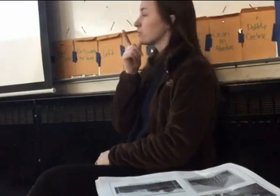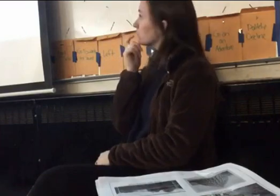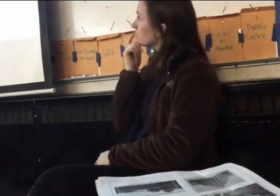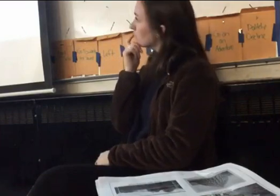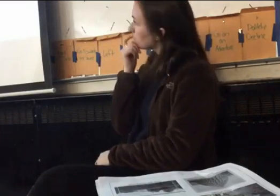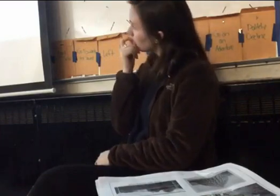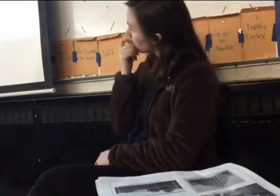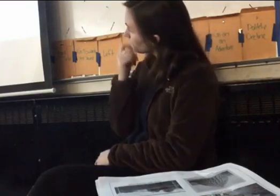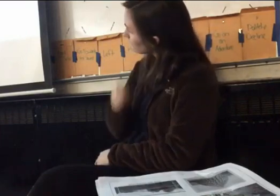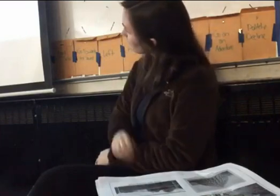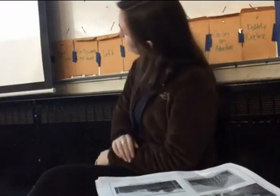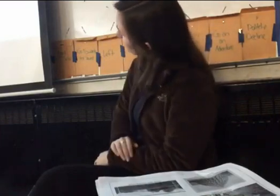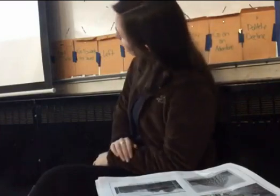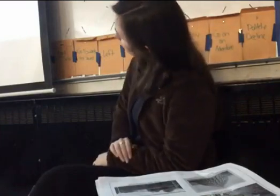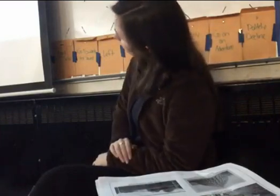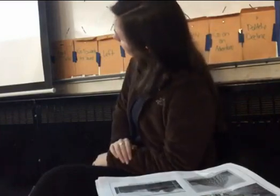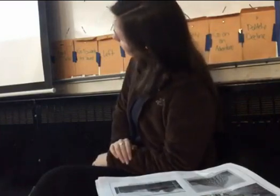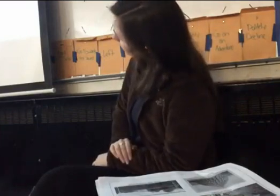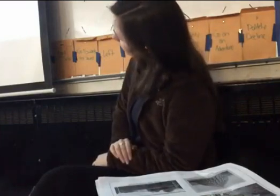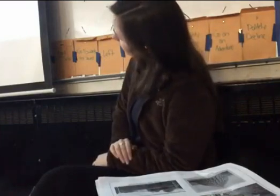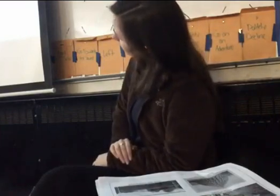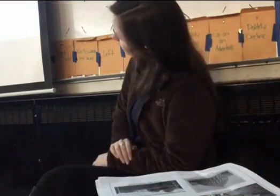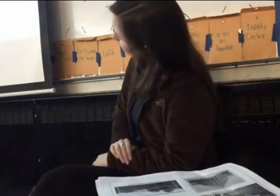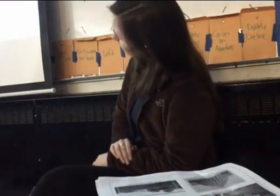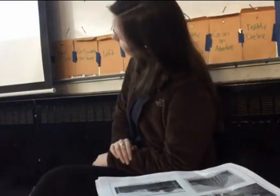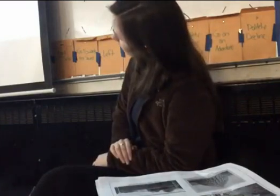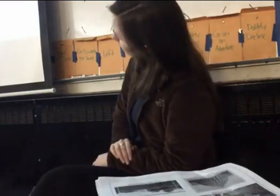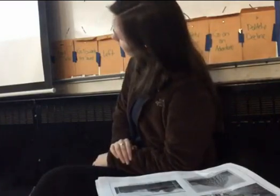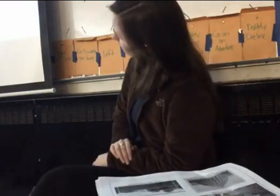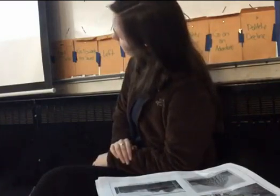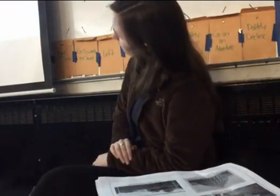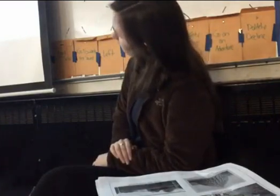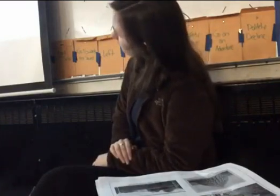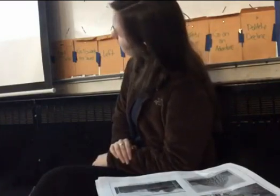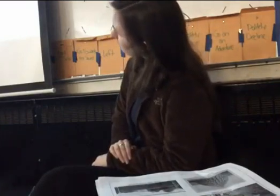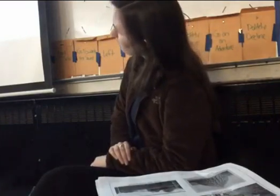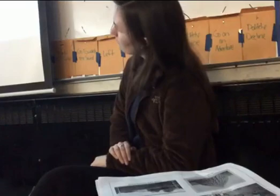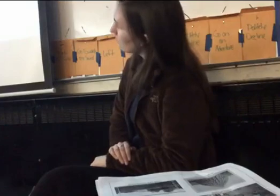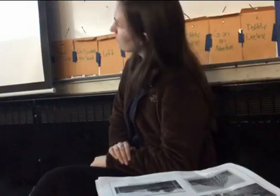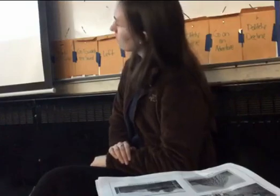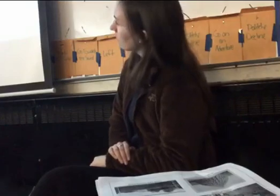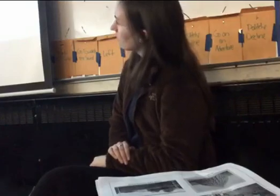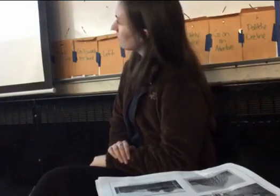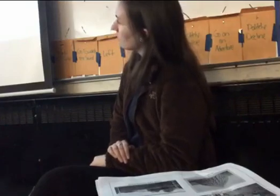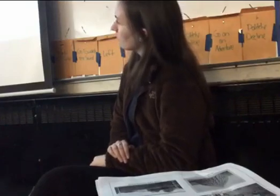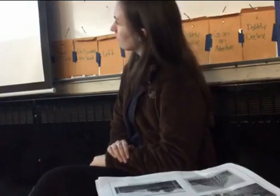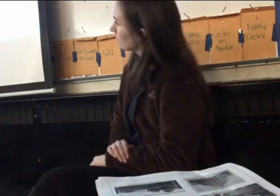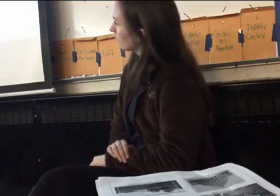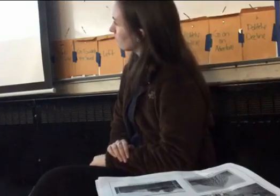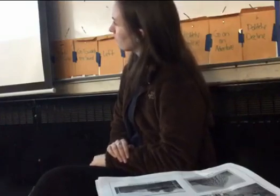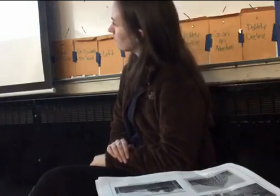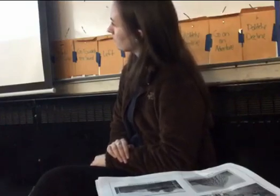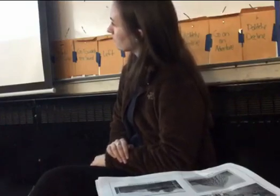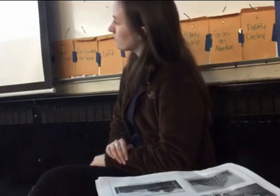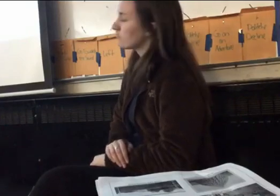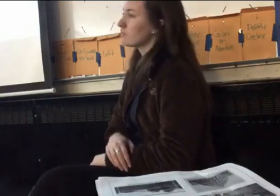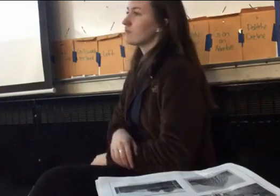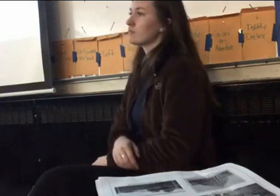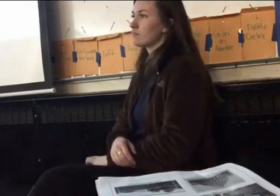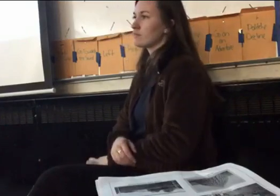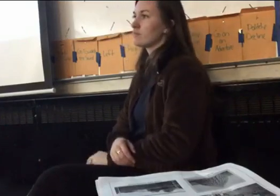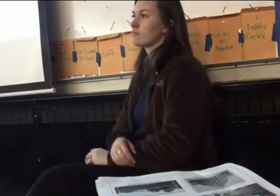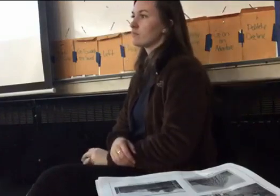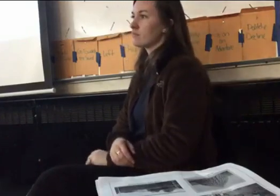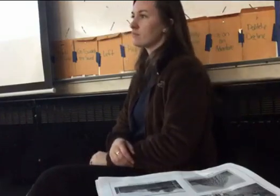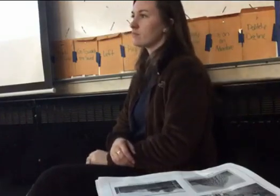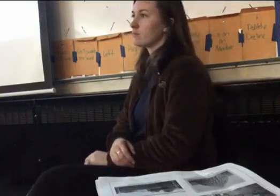as possible, of carrying out the idea that the most effectual way of getting civilization into the Indian is to get the